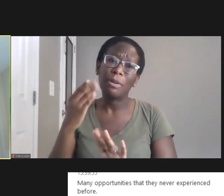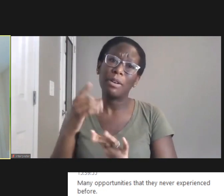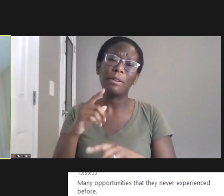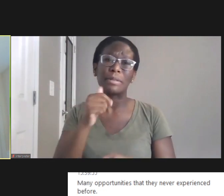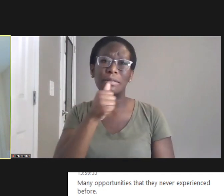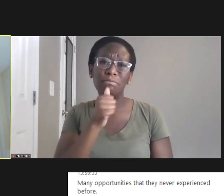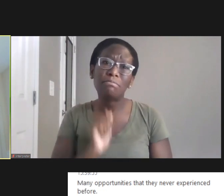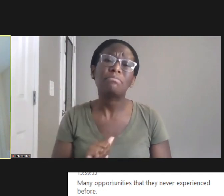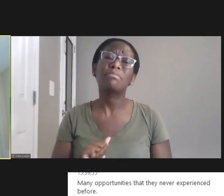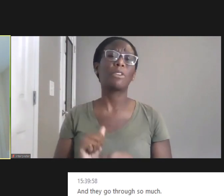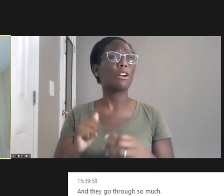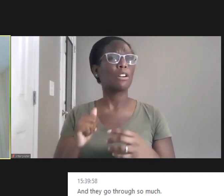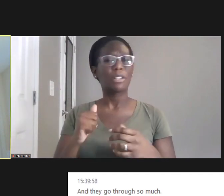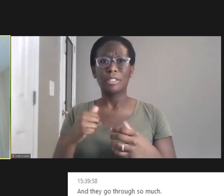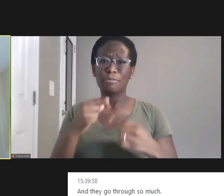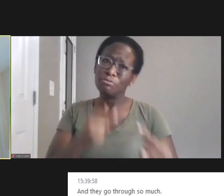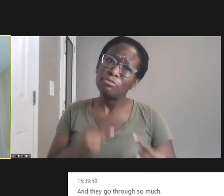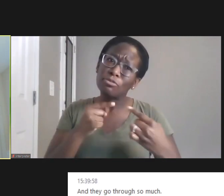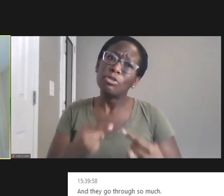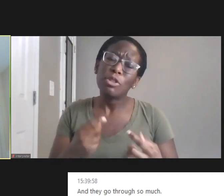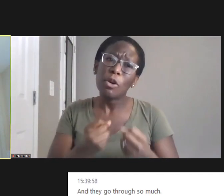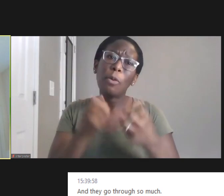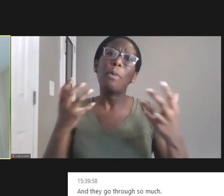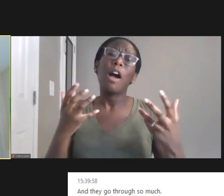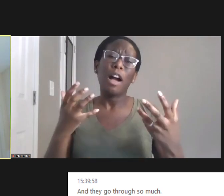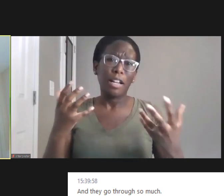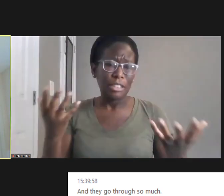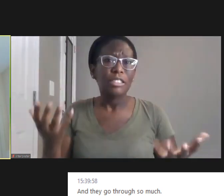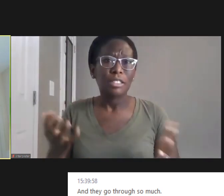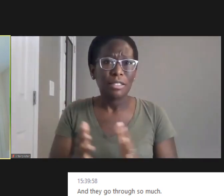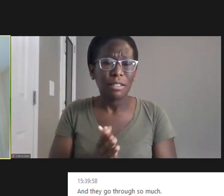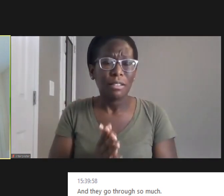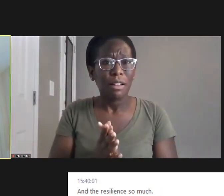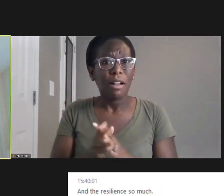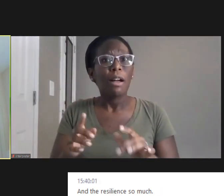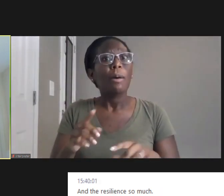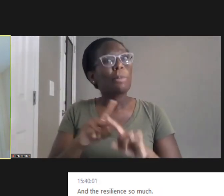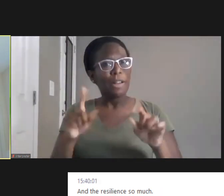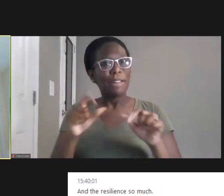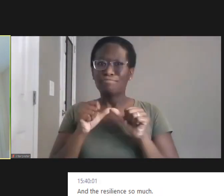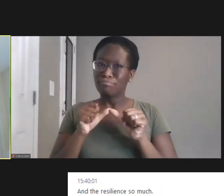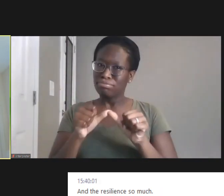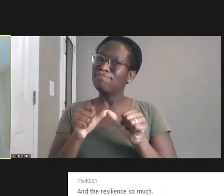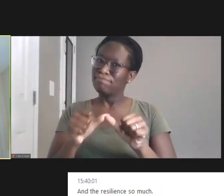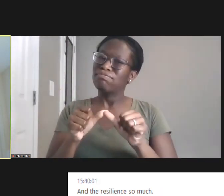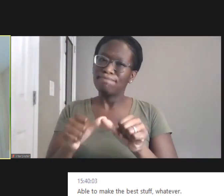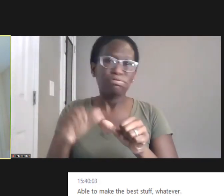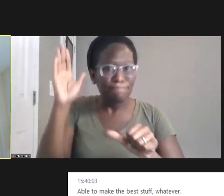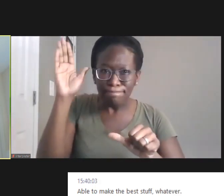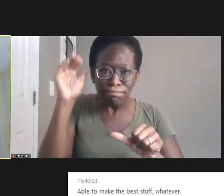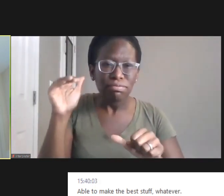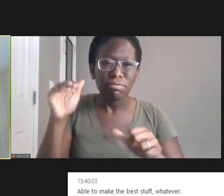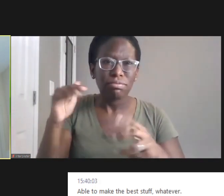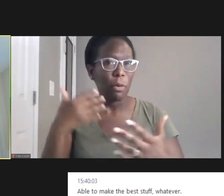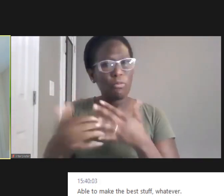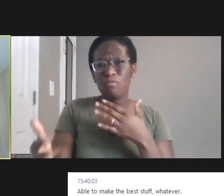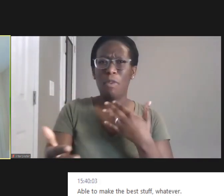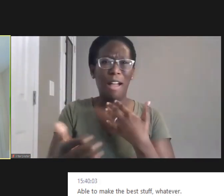much and they resilient so much, they're able to make the best of whatever comes at